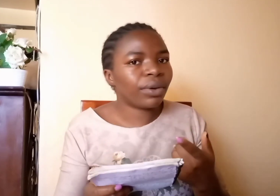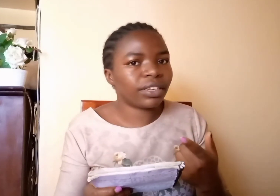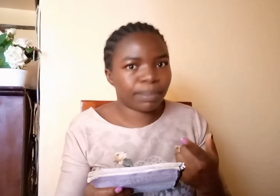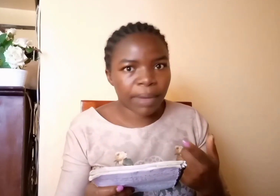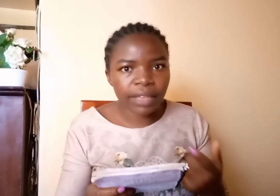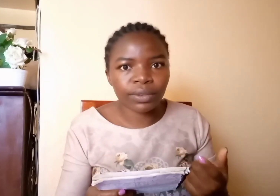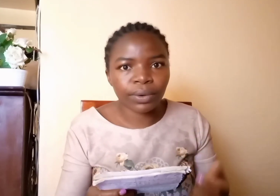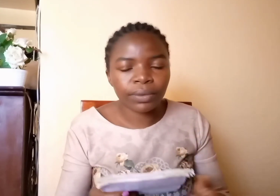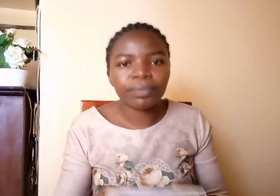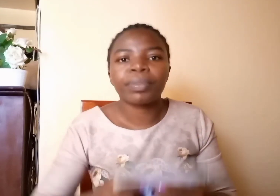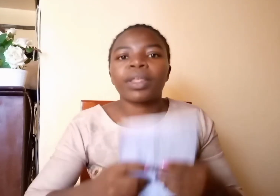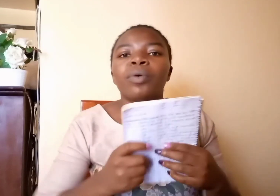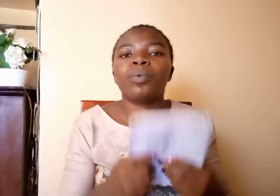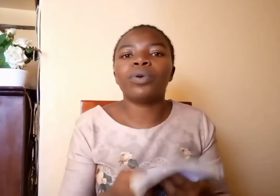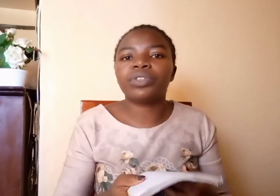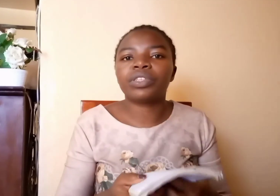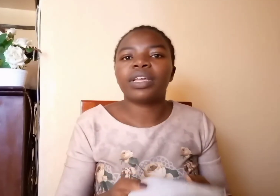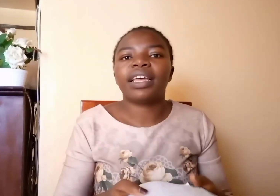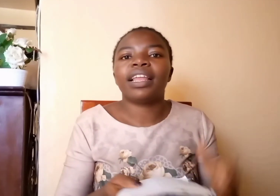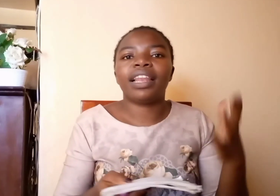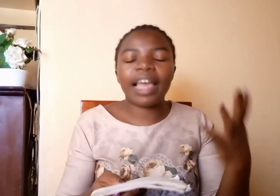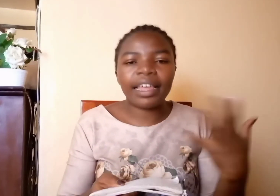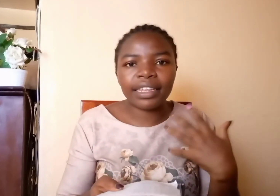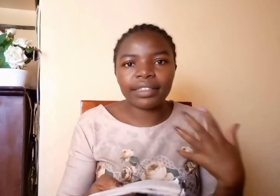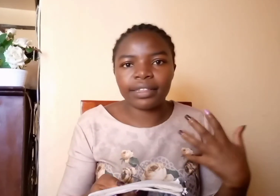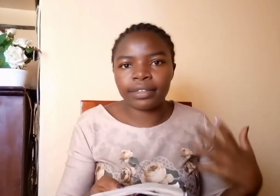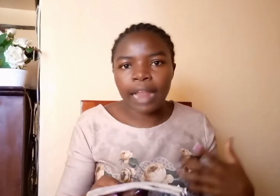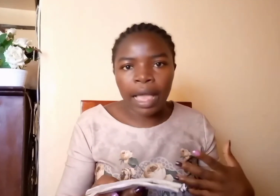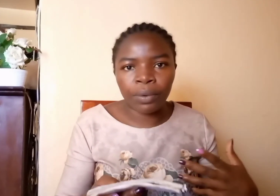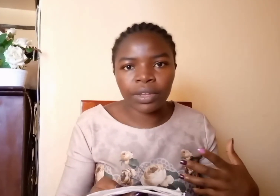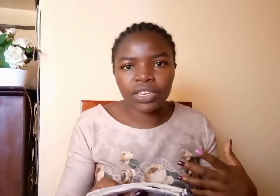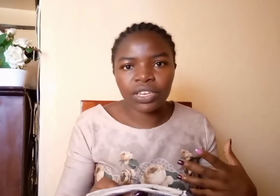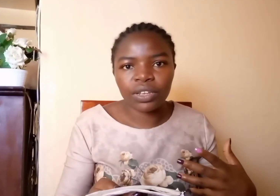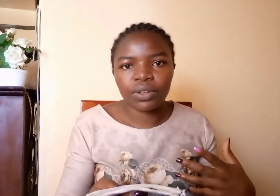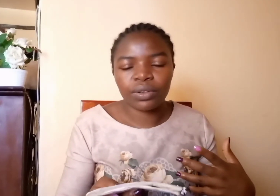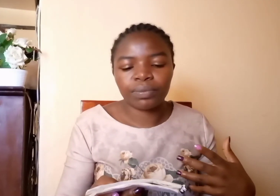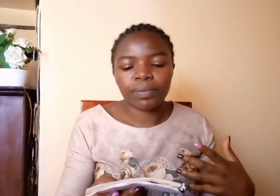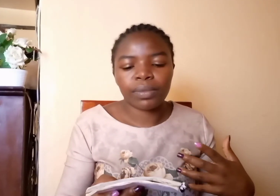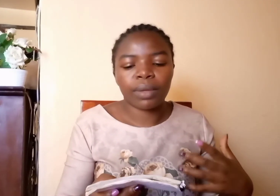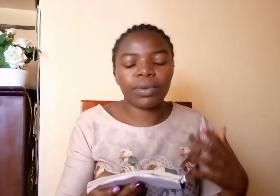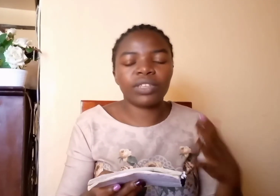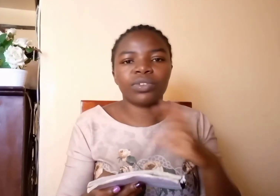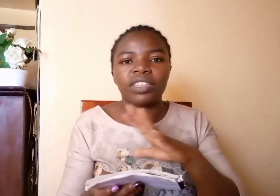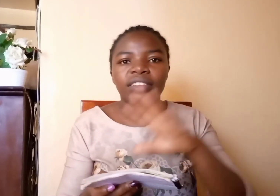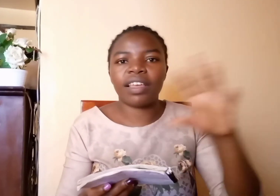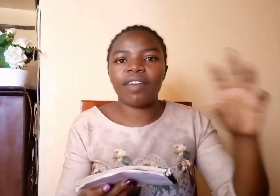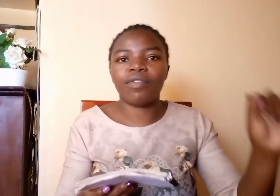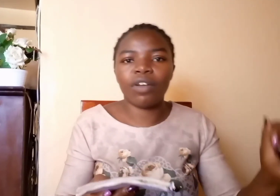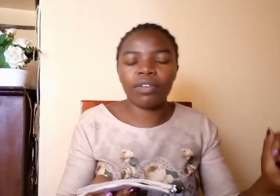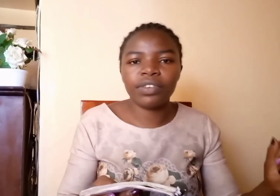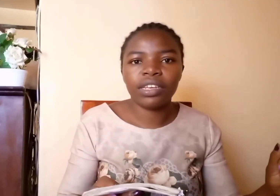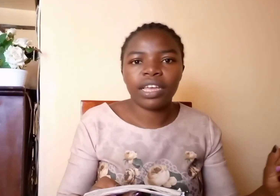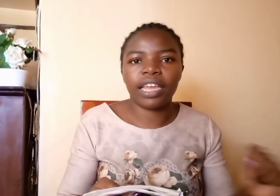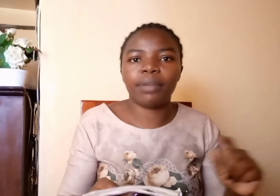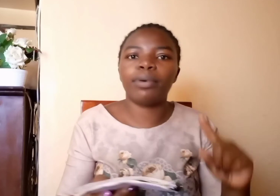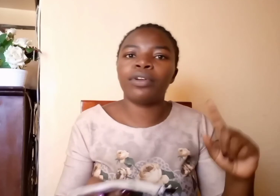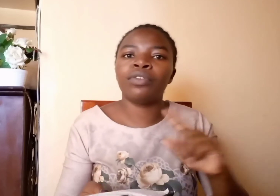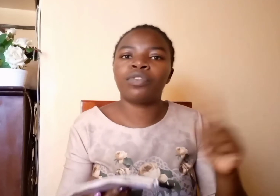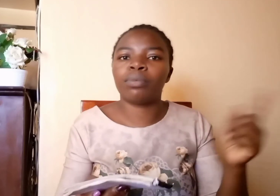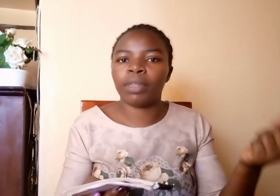Laurent person was learning this language, which was just evolved and borrowed from the